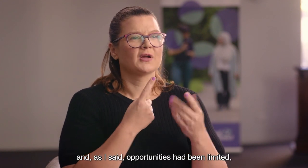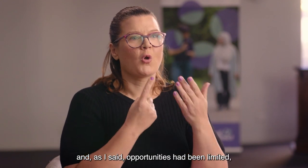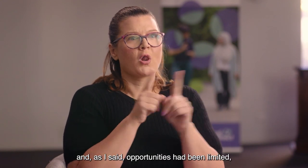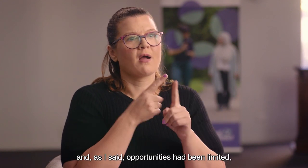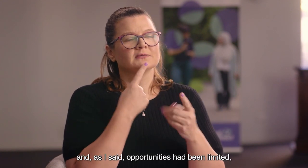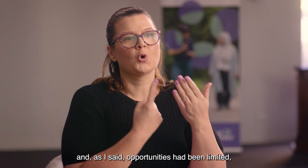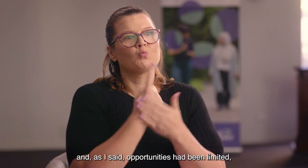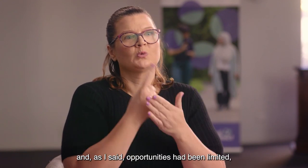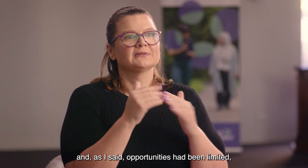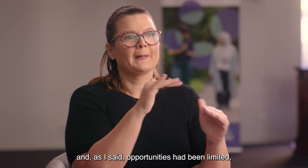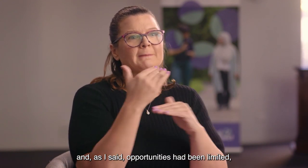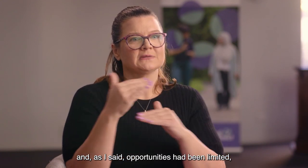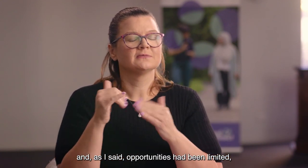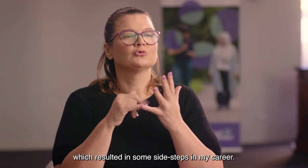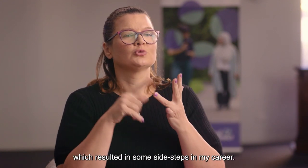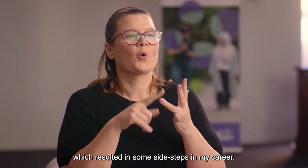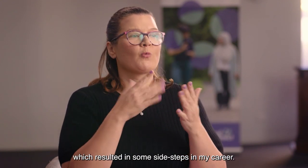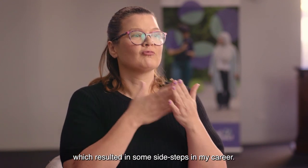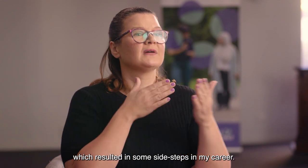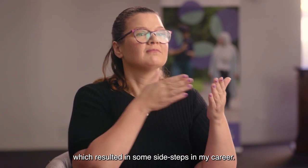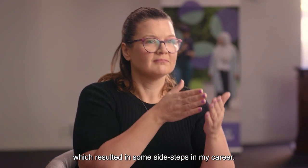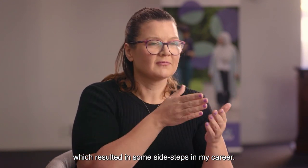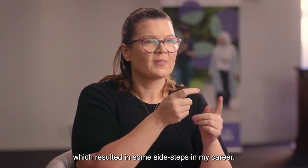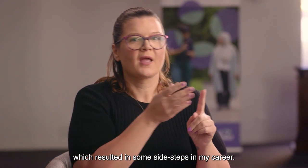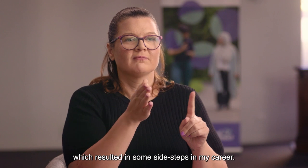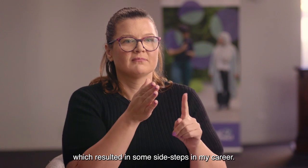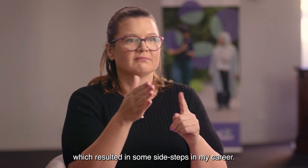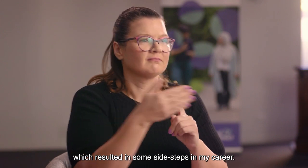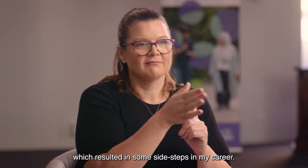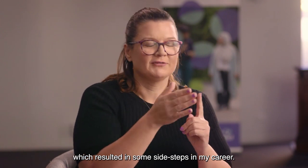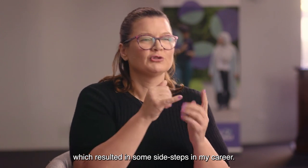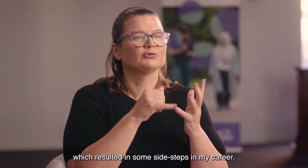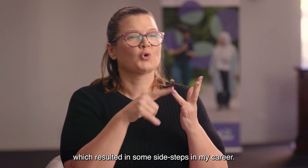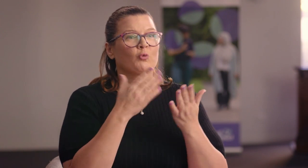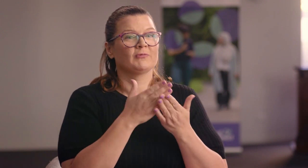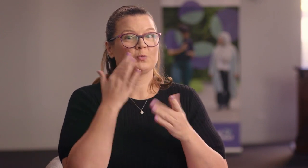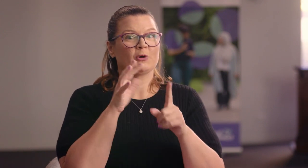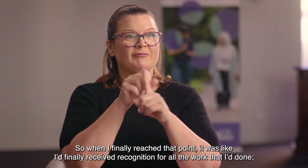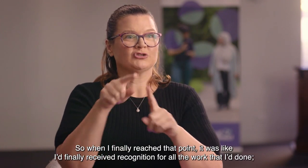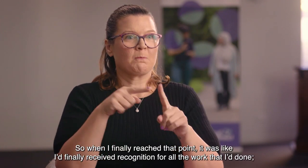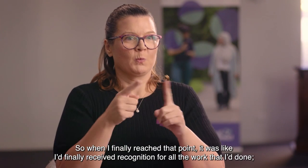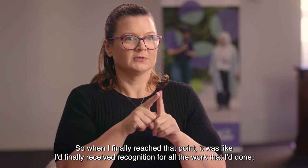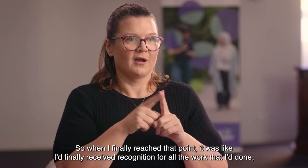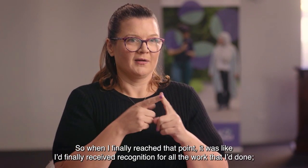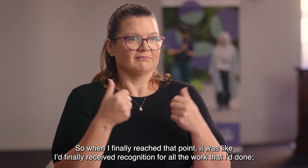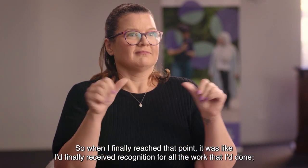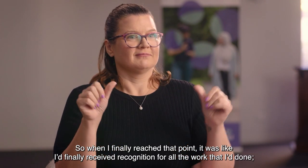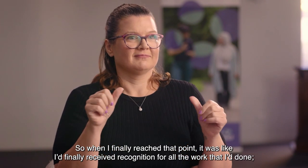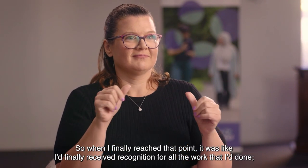said, opportunities had been limited, which resulted in some sidesteps in my career. So when I finally reached that point, it